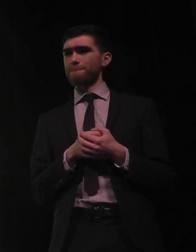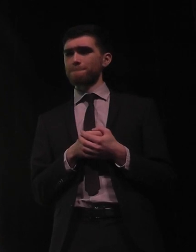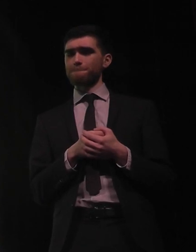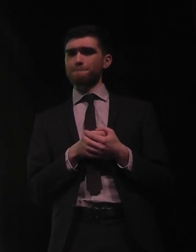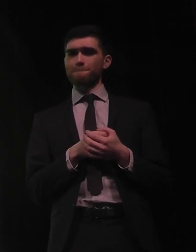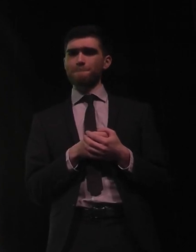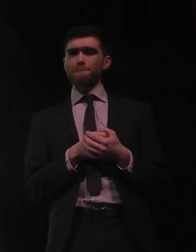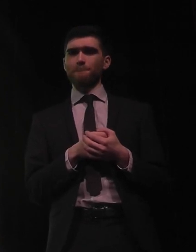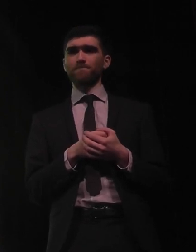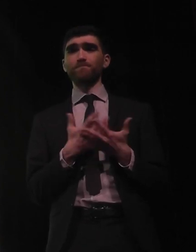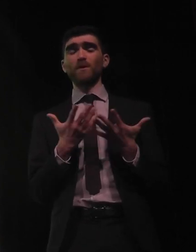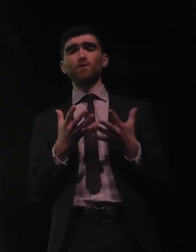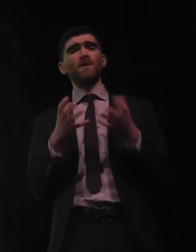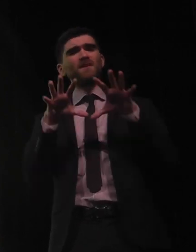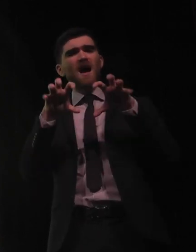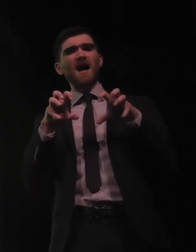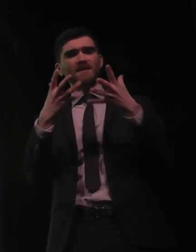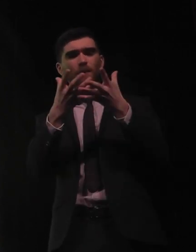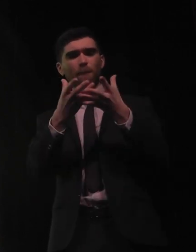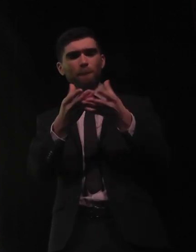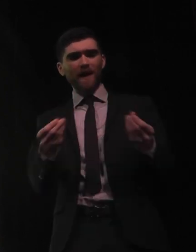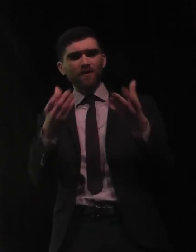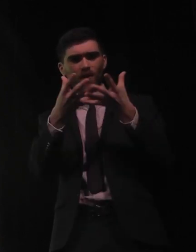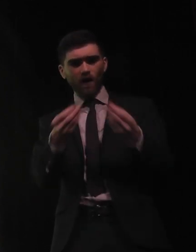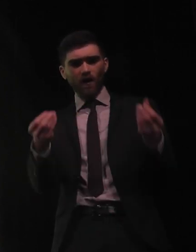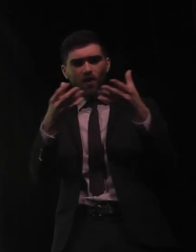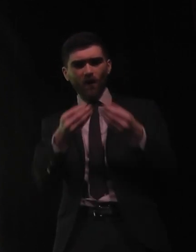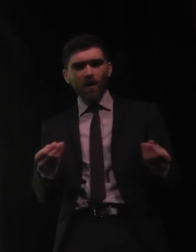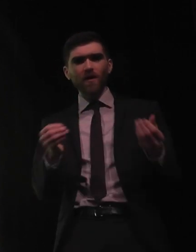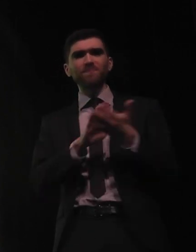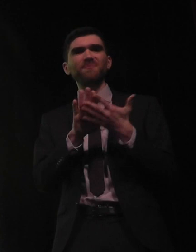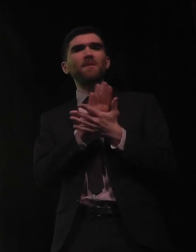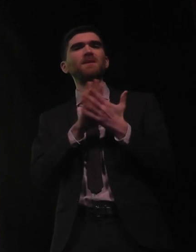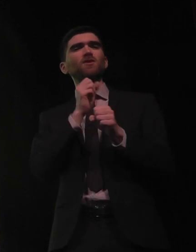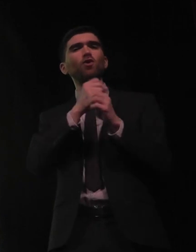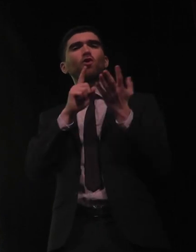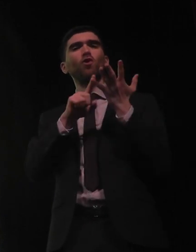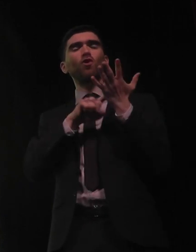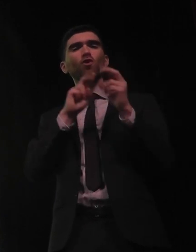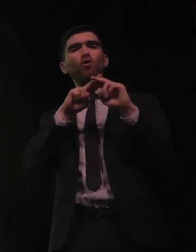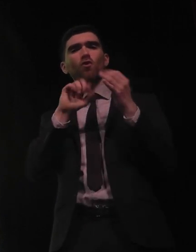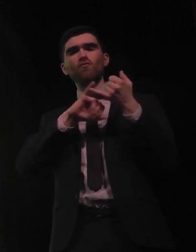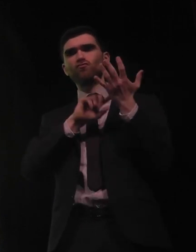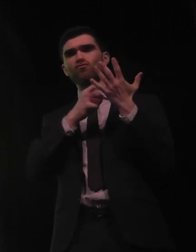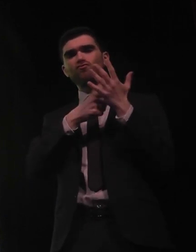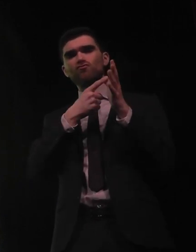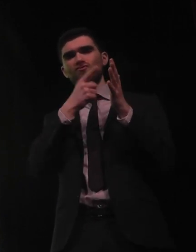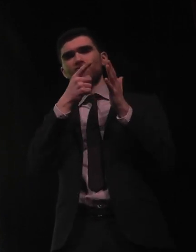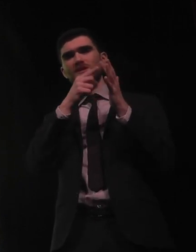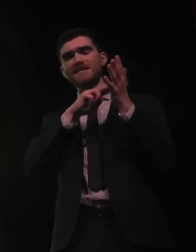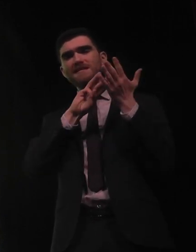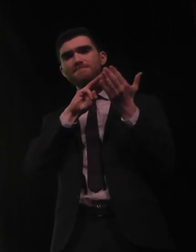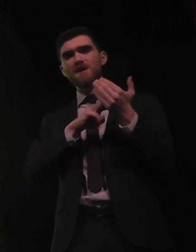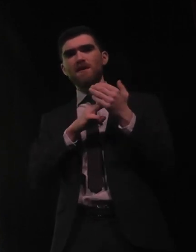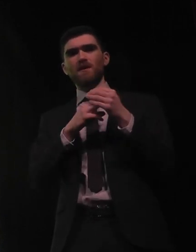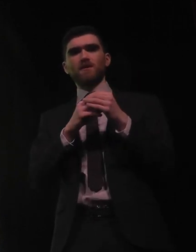If icebox causes the Gulf Stream to divert and the UK gets plunged into subarctic temperature, we will all be the